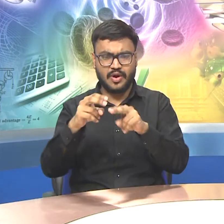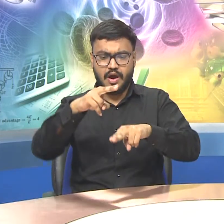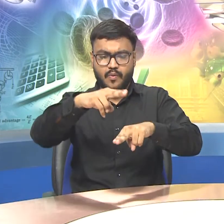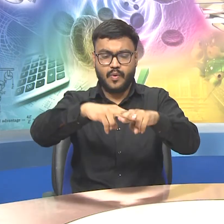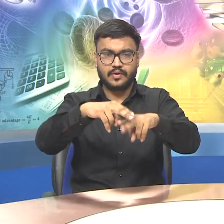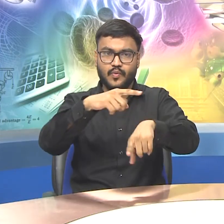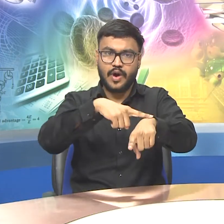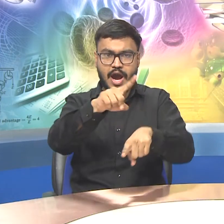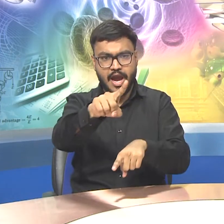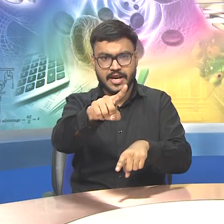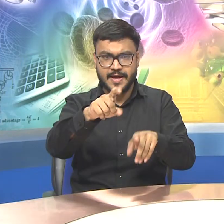F.